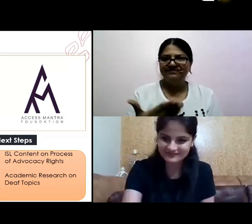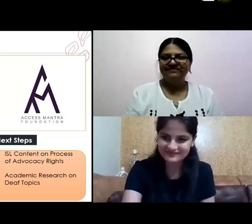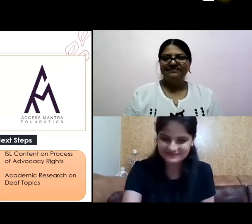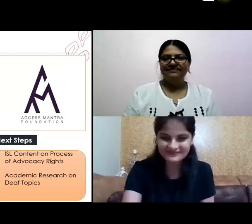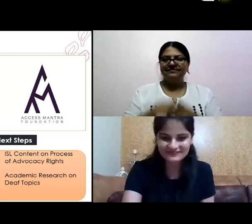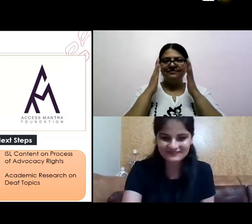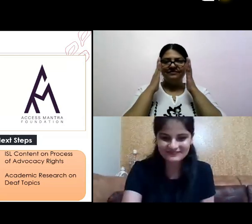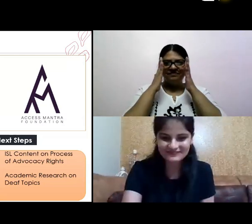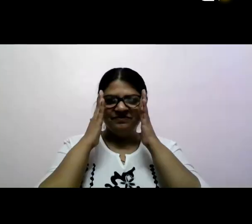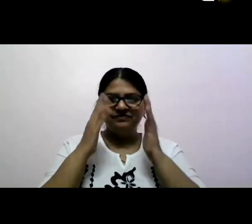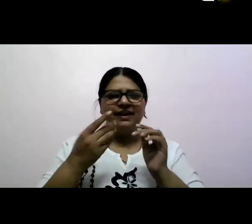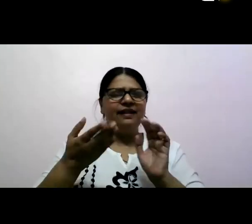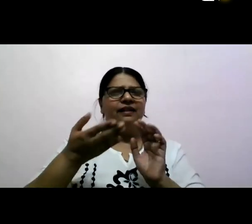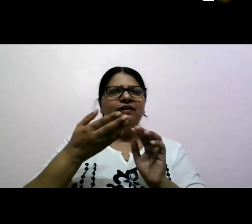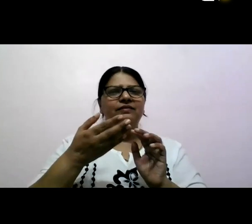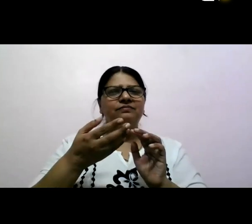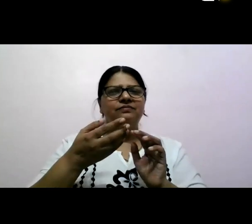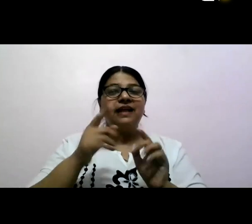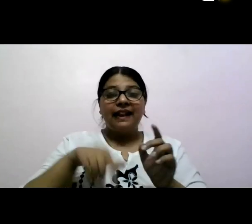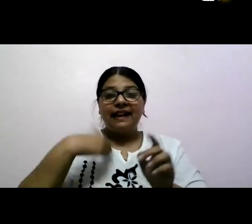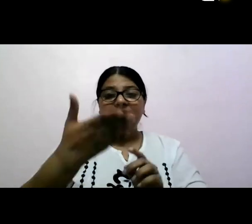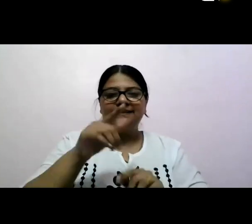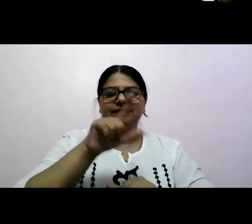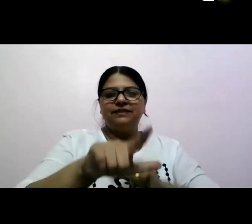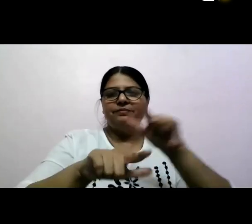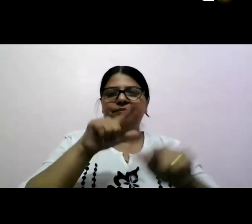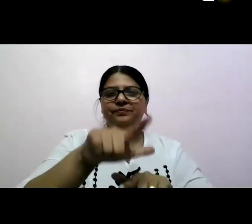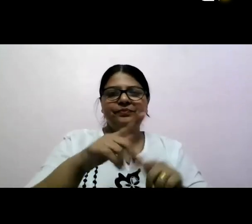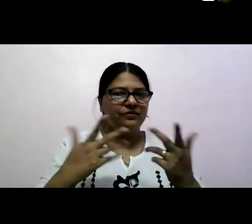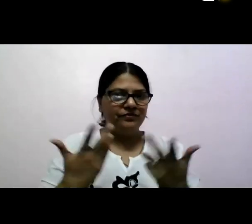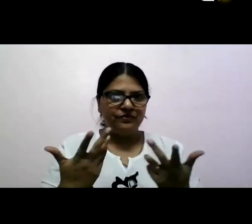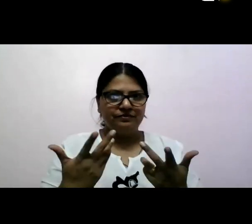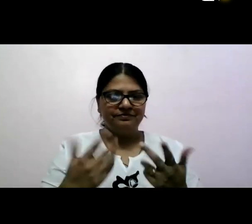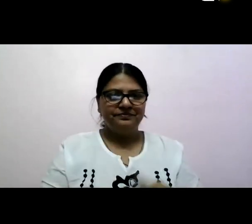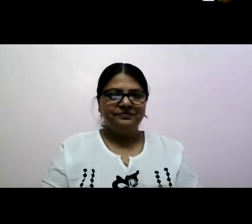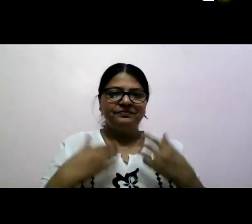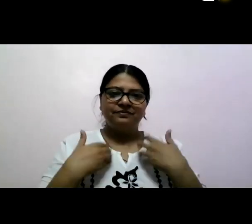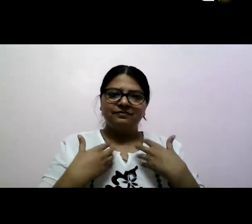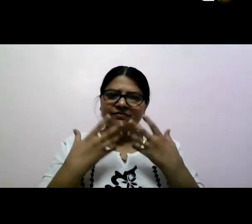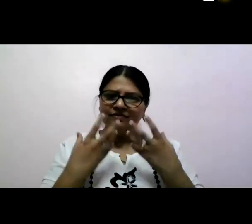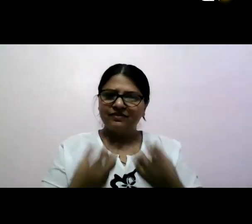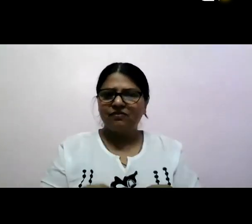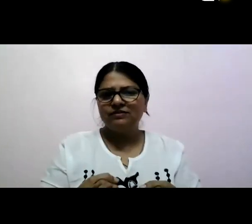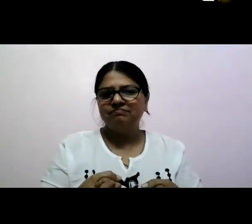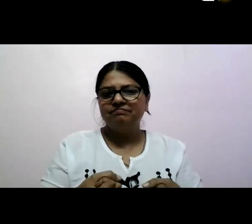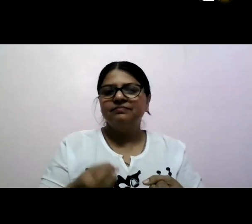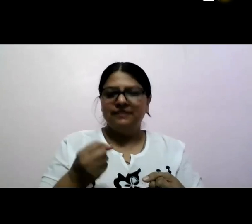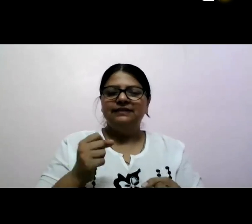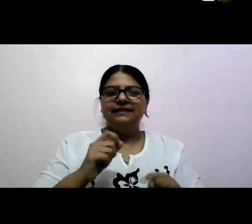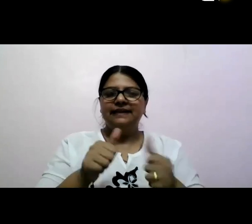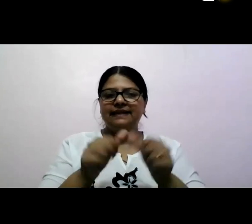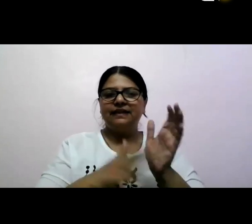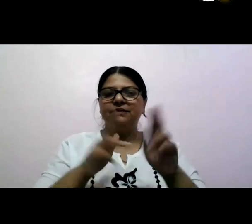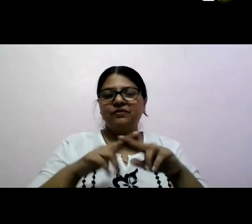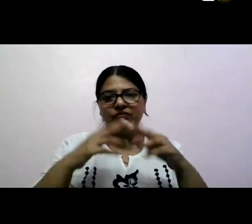go back a little because your video froze. Okay. So, what are our next steps? What will our next steps